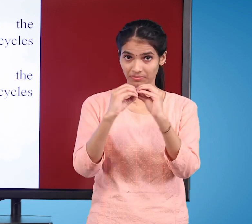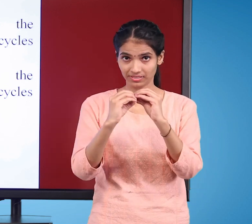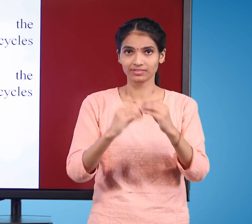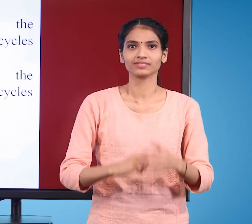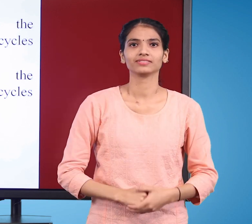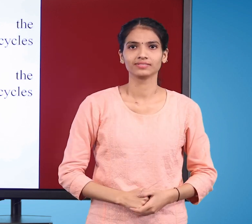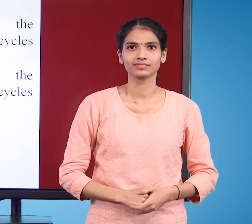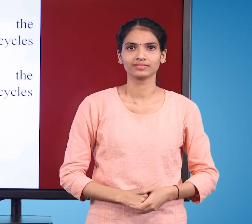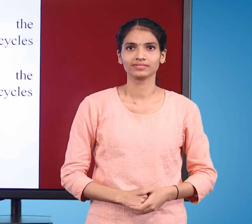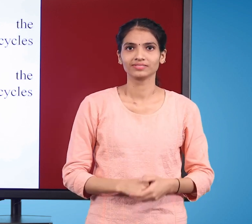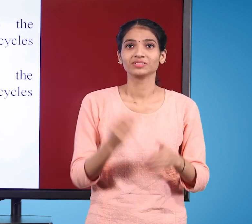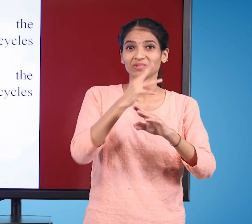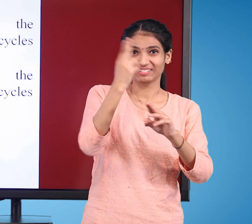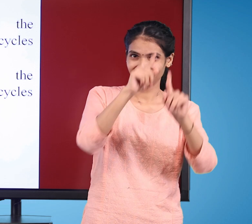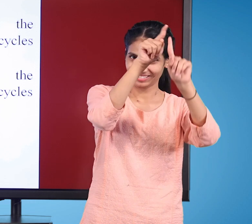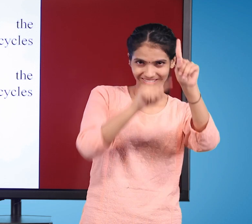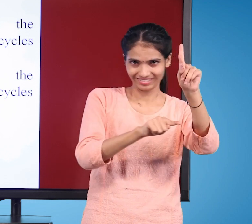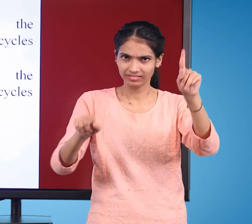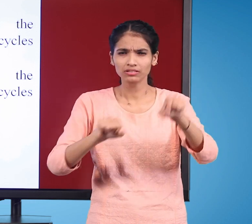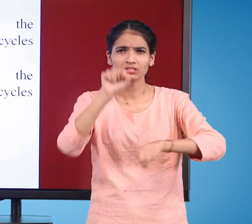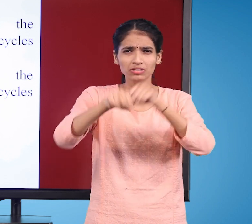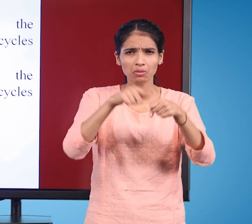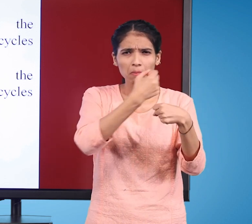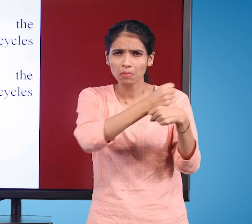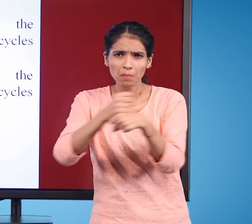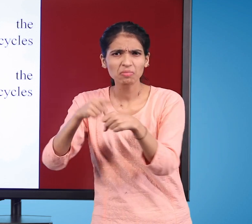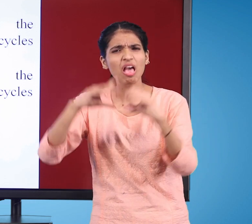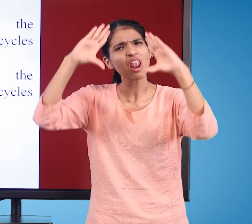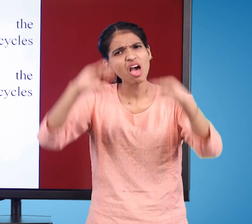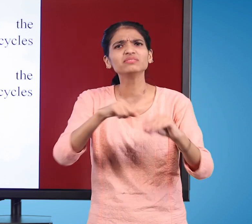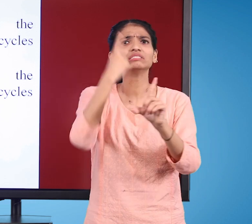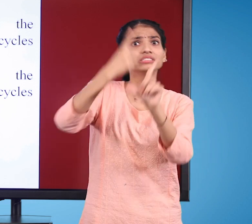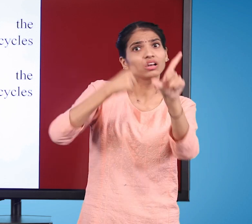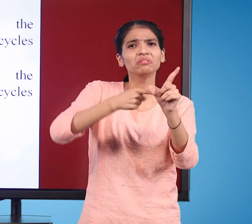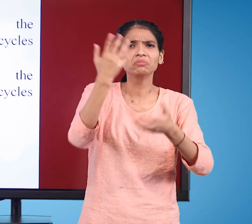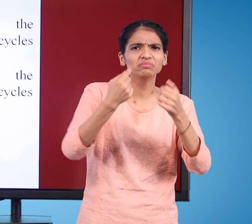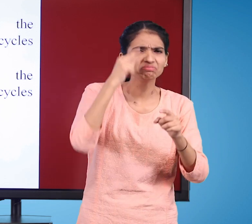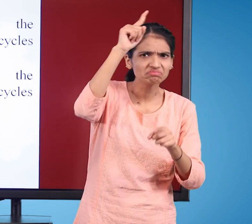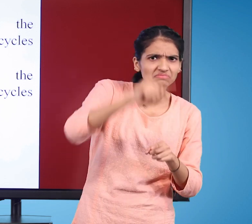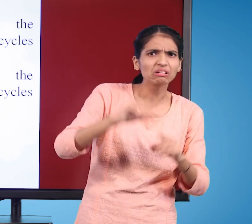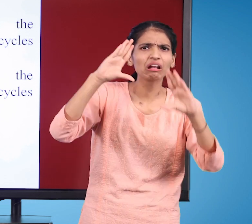B. In which year were the minimum number of bicycles manufactured?